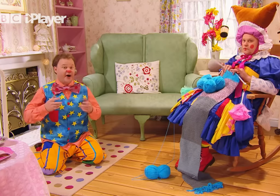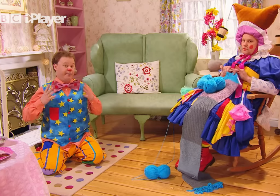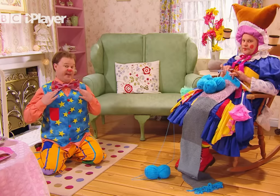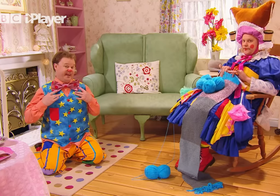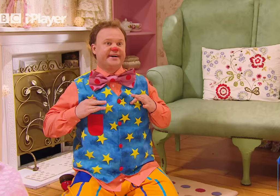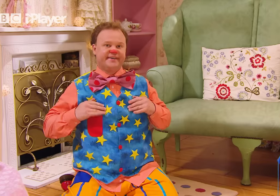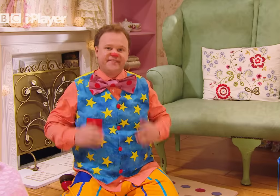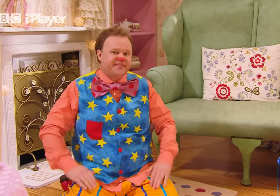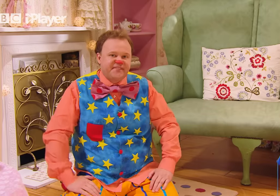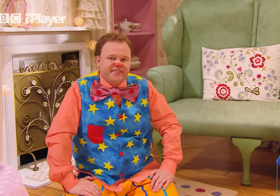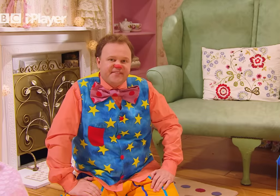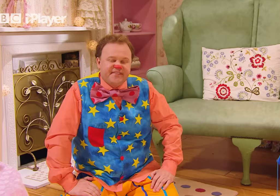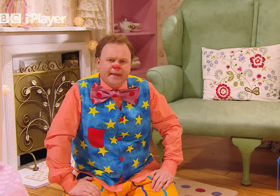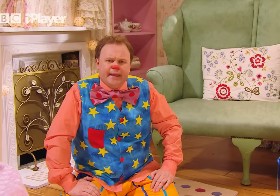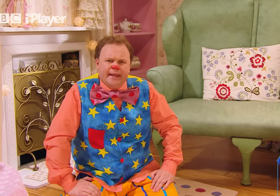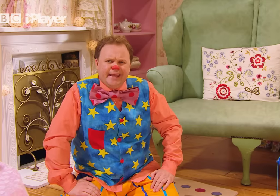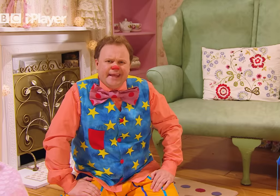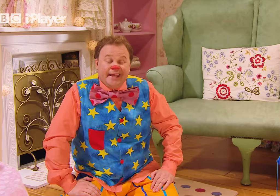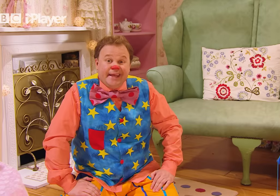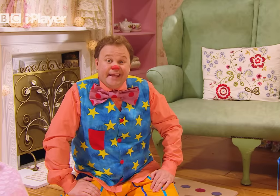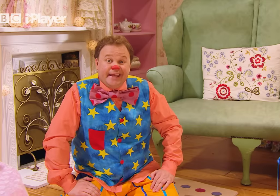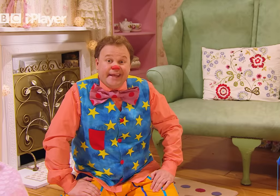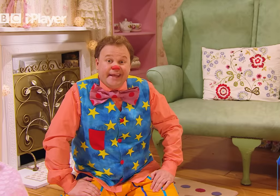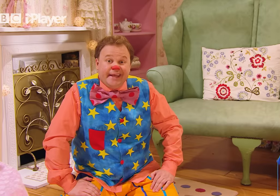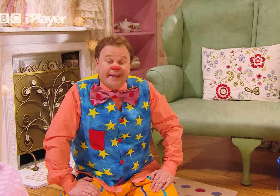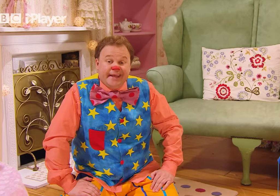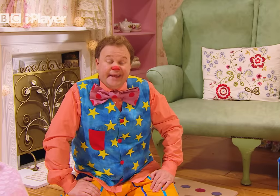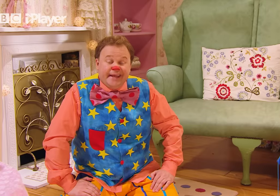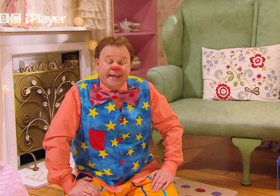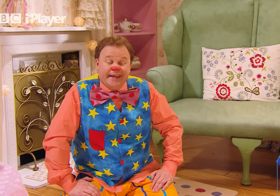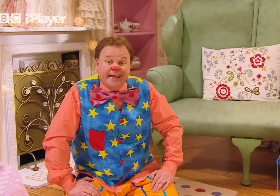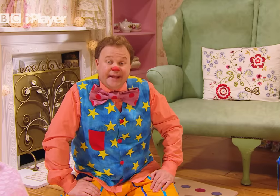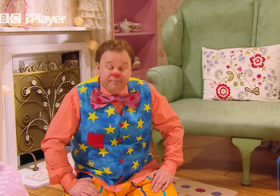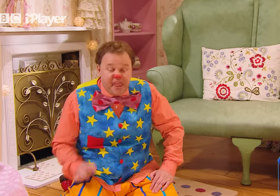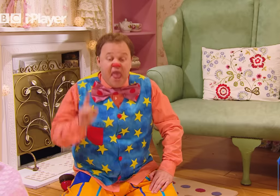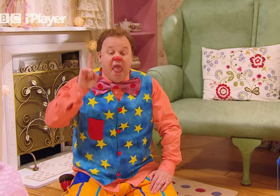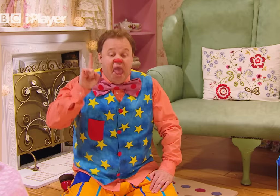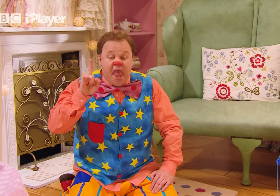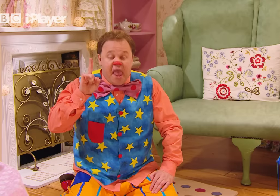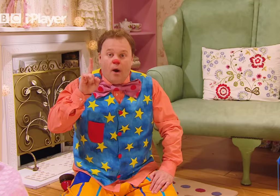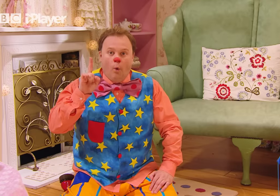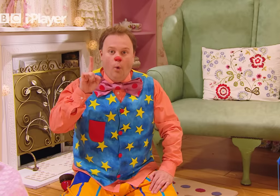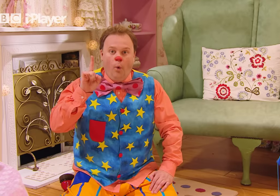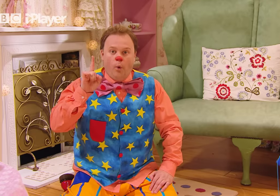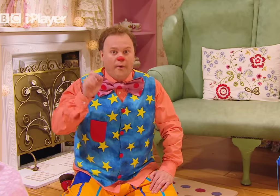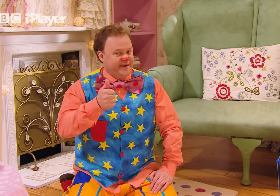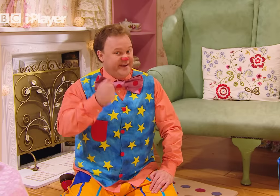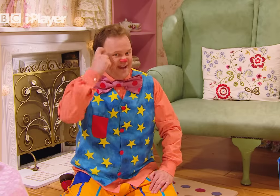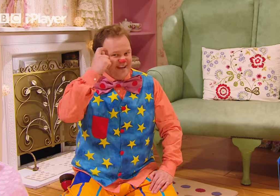hobby. Don't worry, Mr. Tumble. Maybe you could look for a hobby in the garden. Oh, good